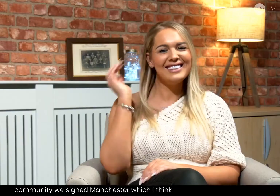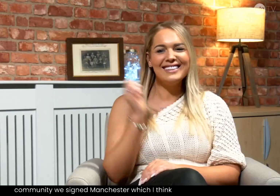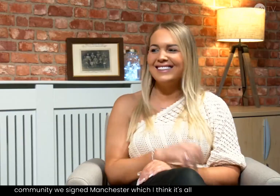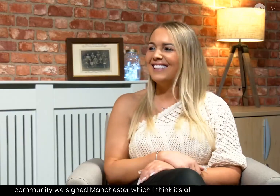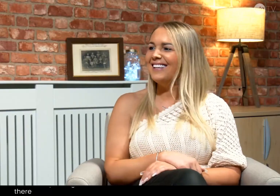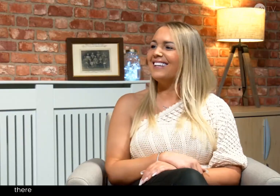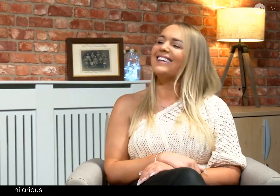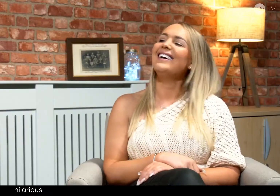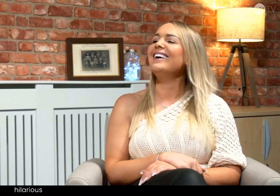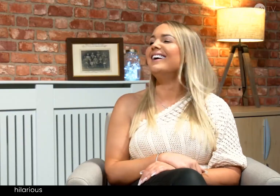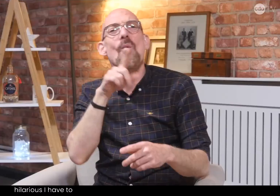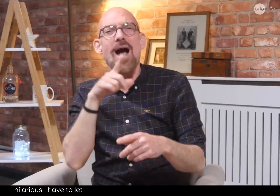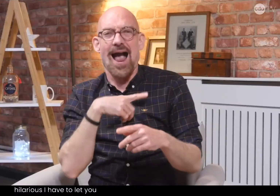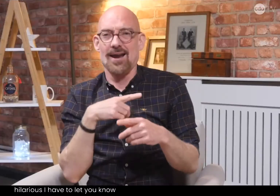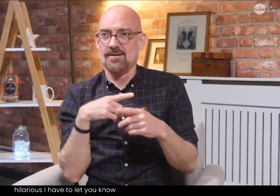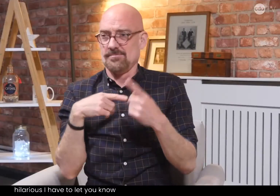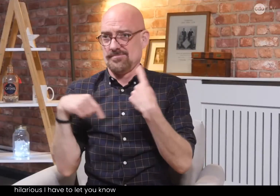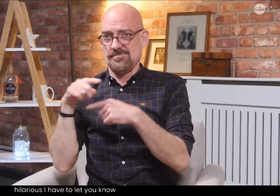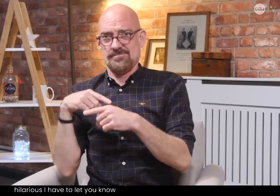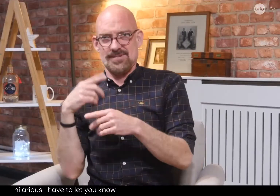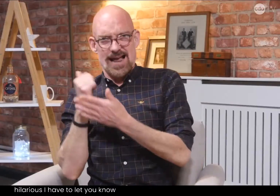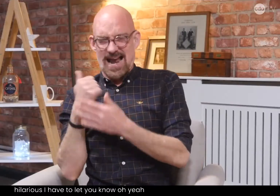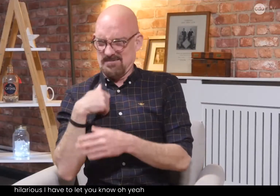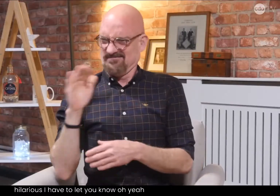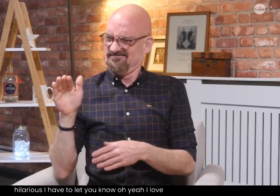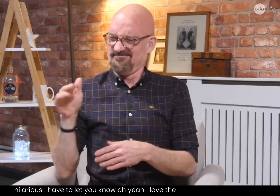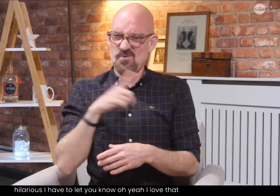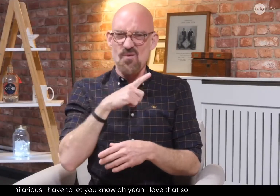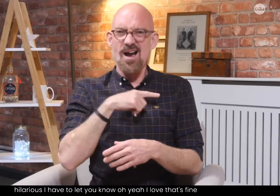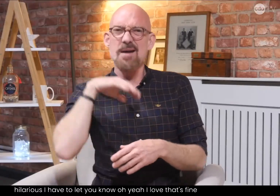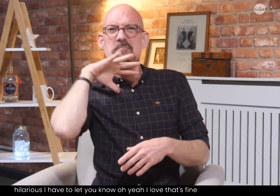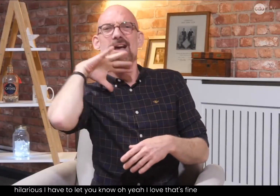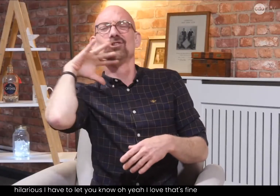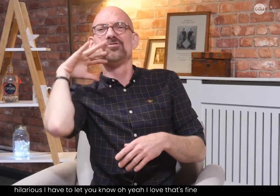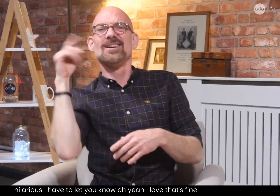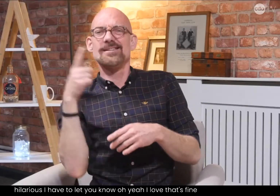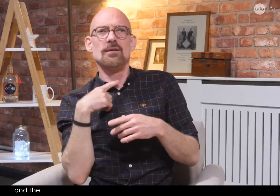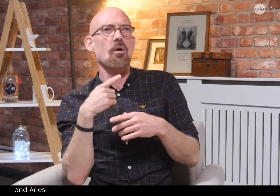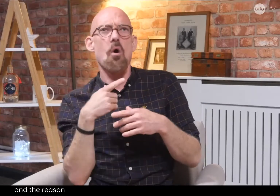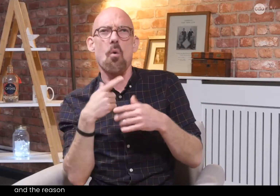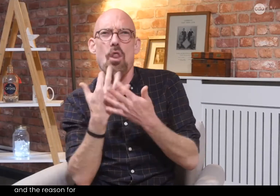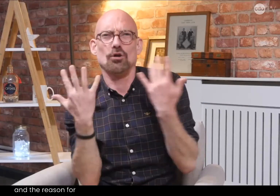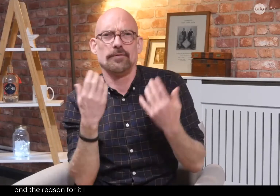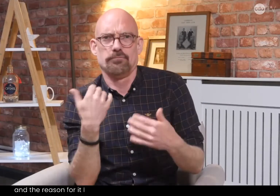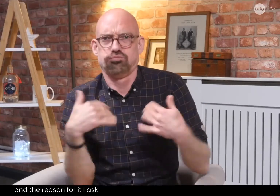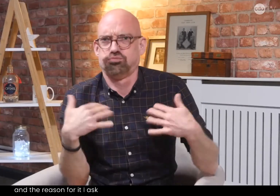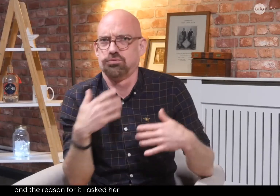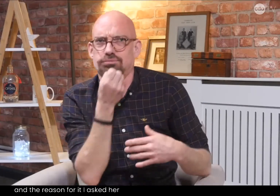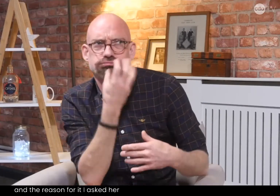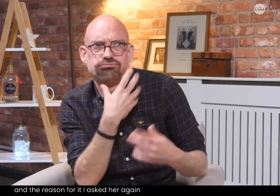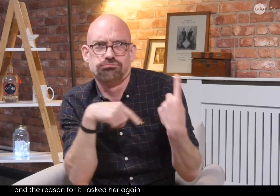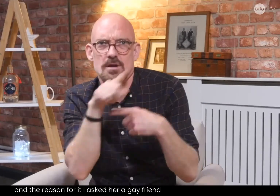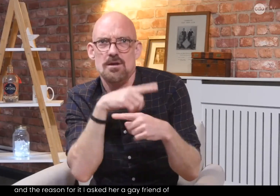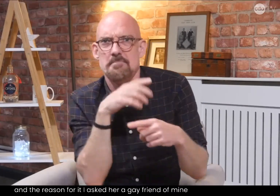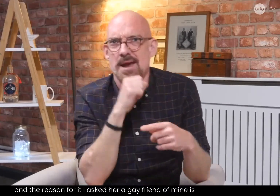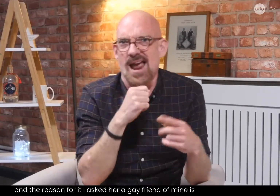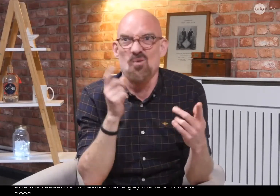know. Oh yeah, I love that sign. And the reason for it, I asked a gay friend of mine and said, why do you sign that? And they say, oh, there's so